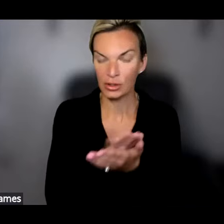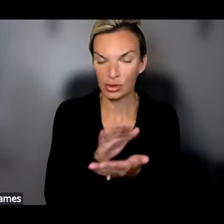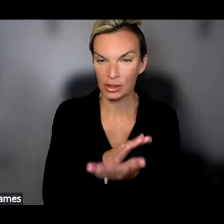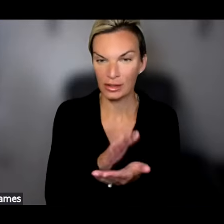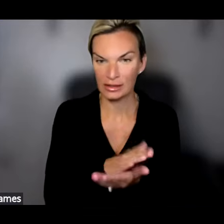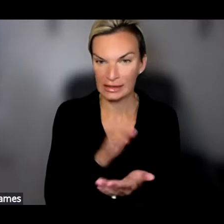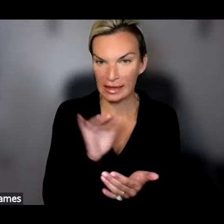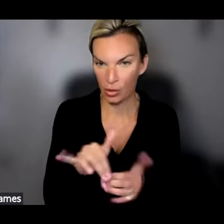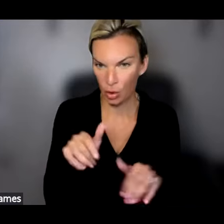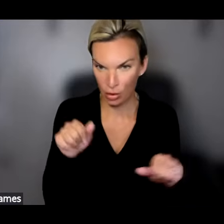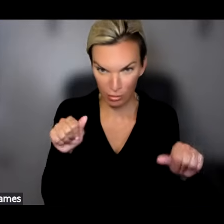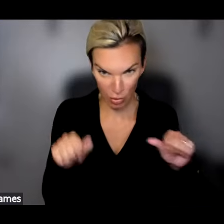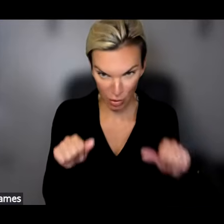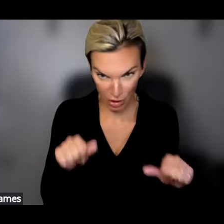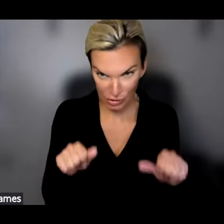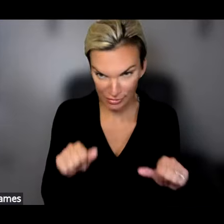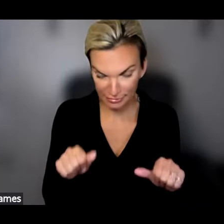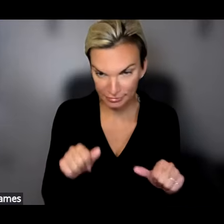here that were